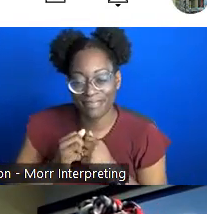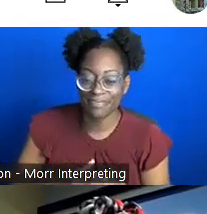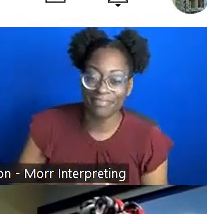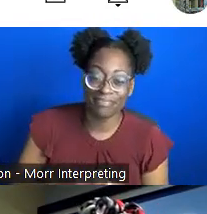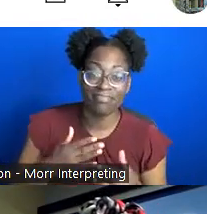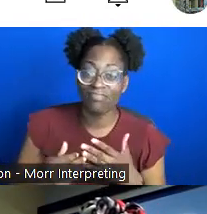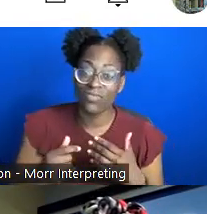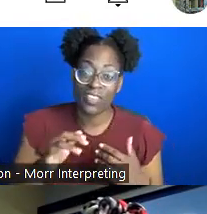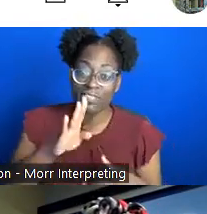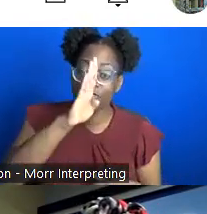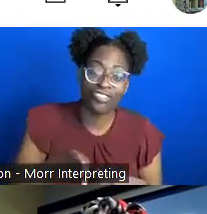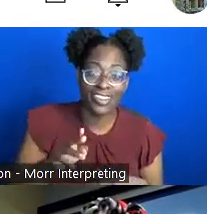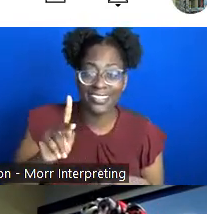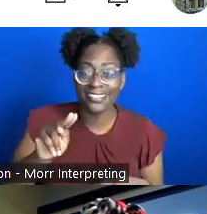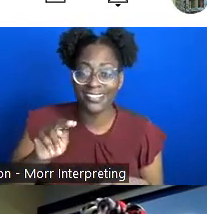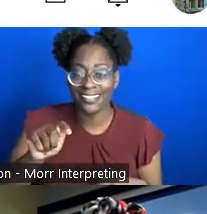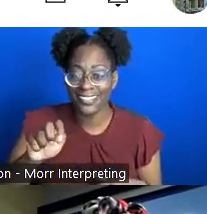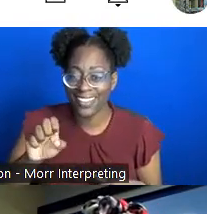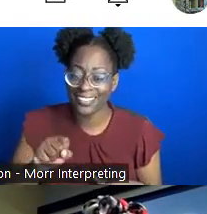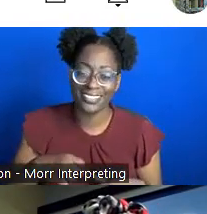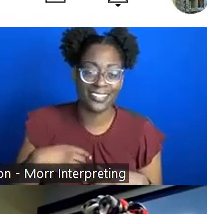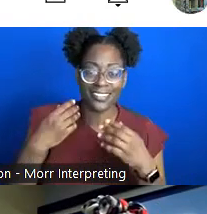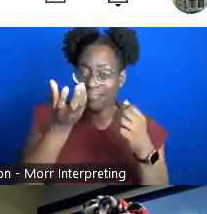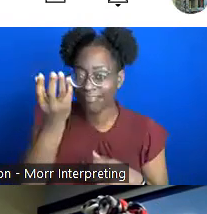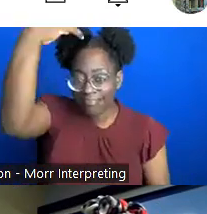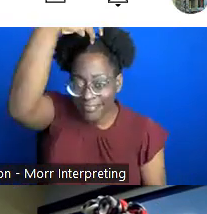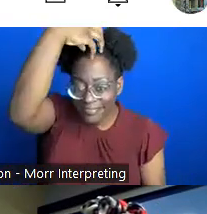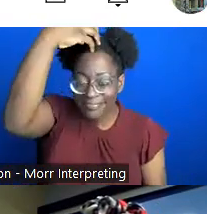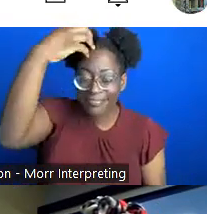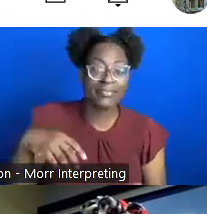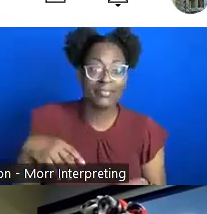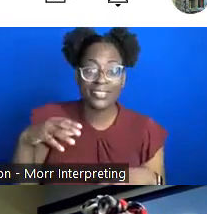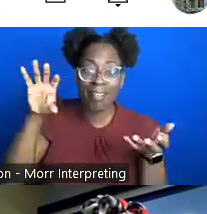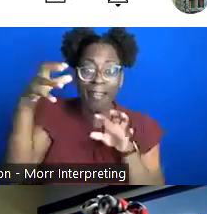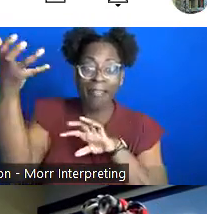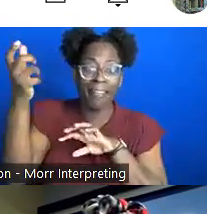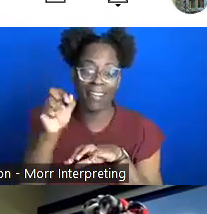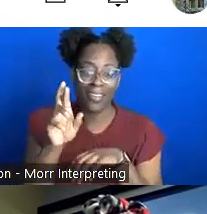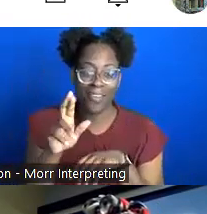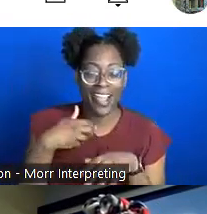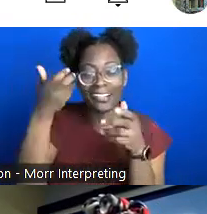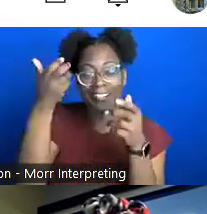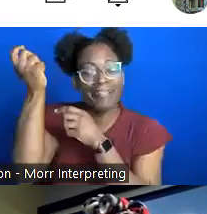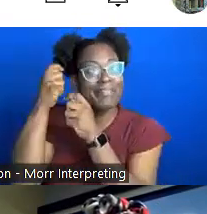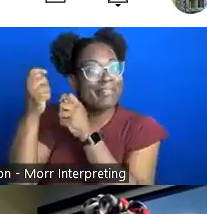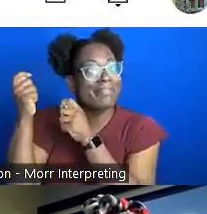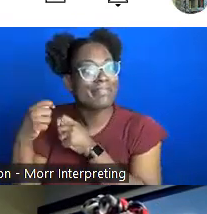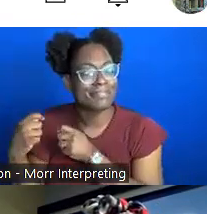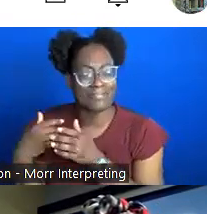Straight, knots, buns, messy, combed, brushed. I love my